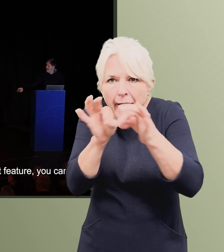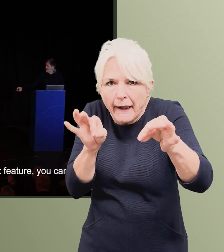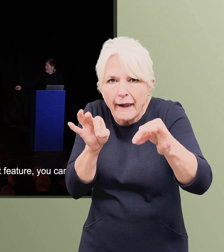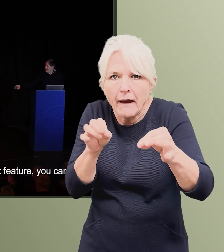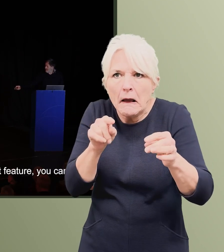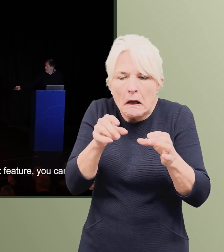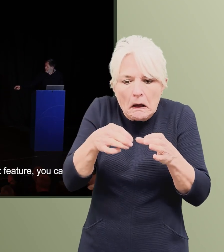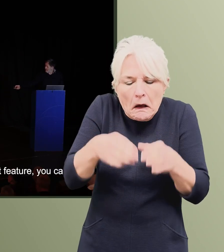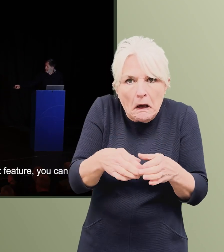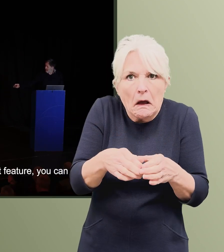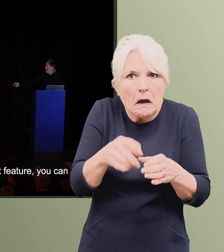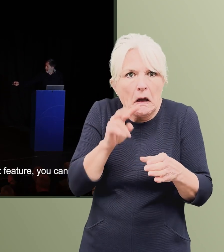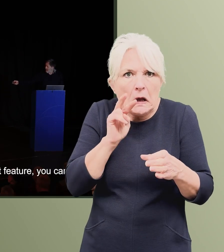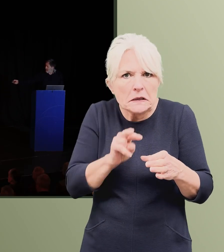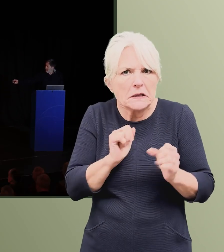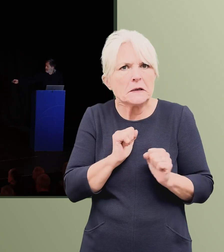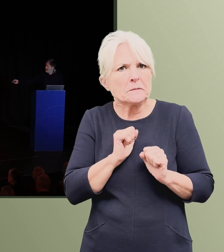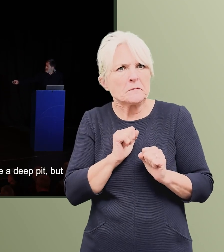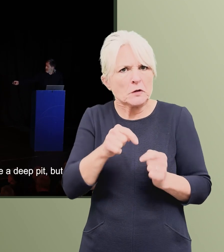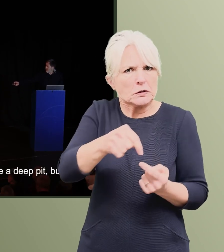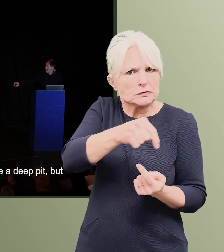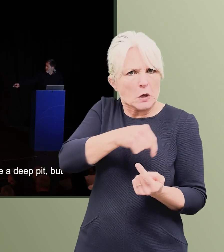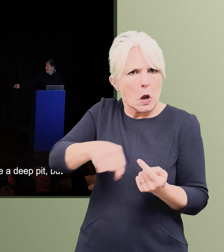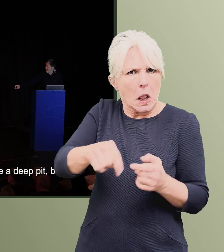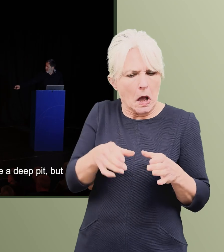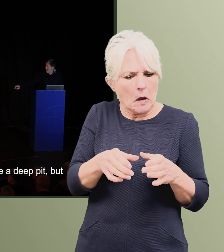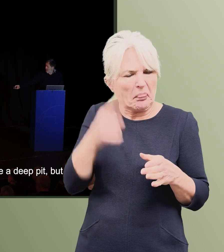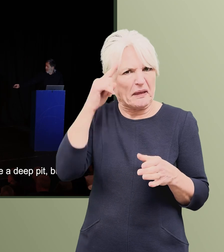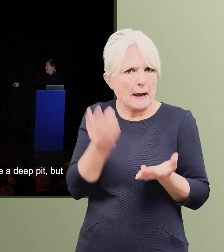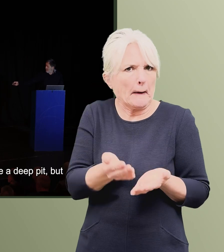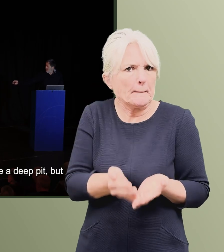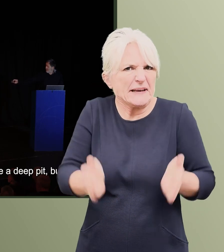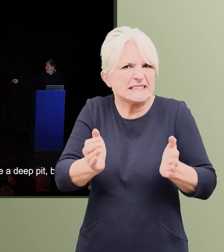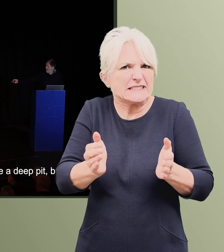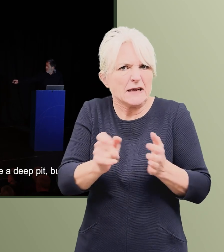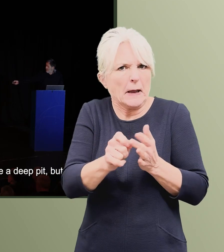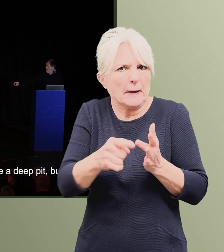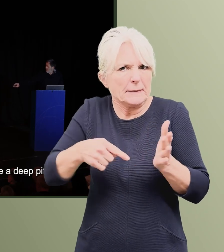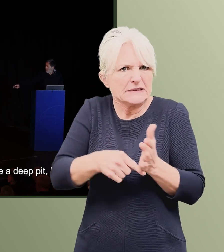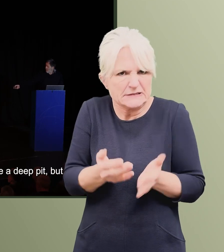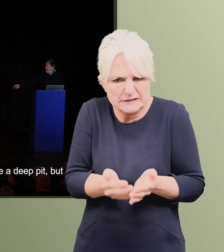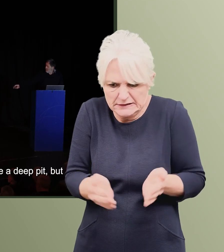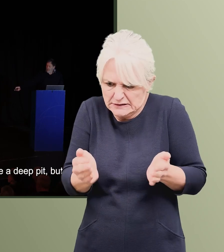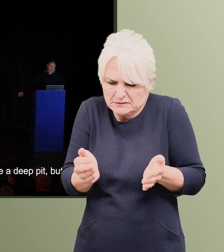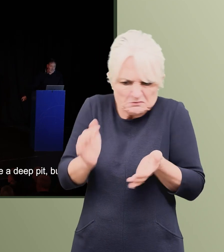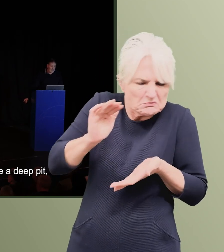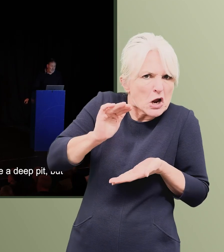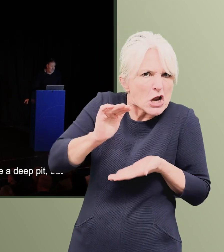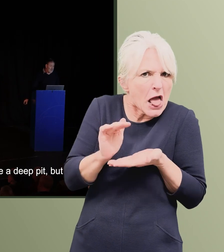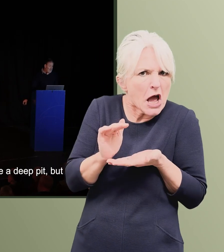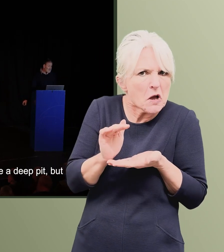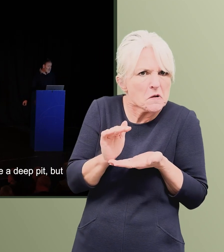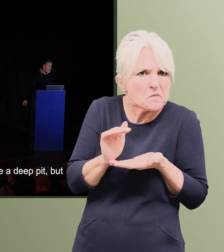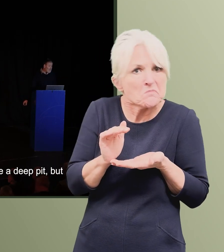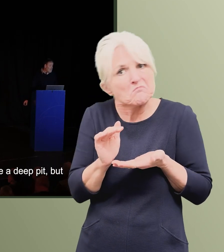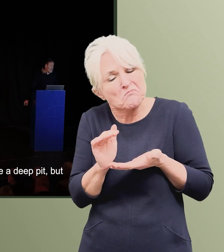is the first feature. You can just see the clear circular feature of what we was thinking would